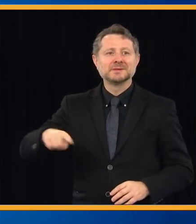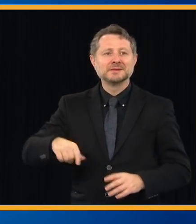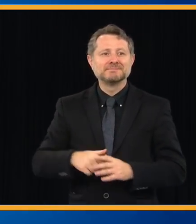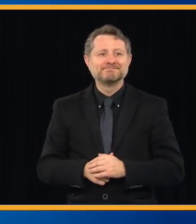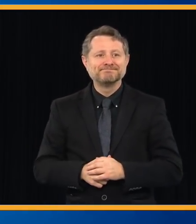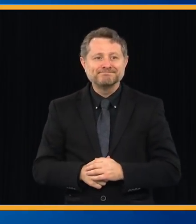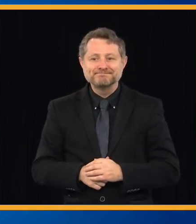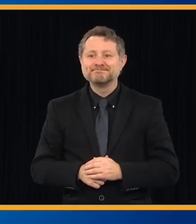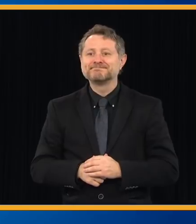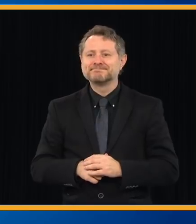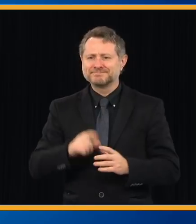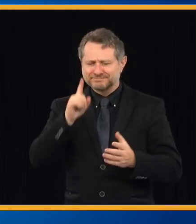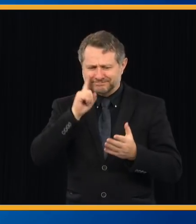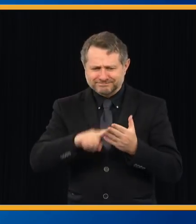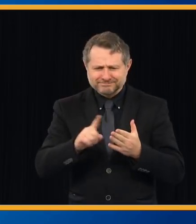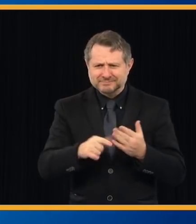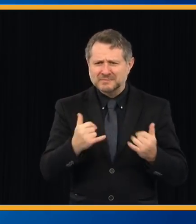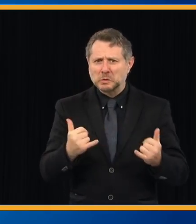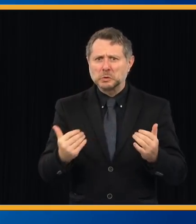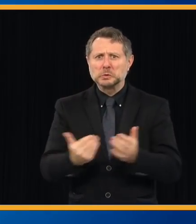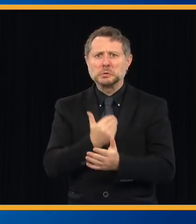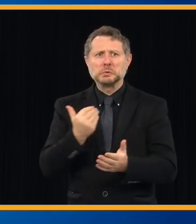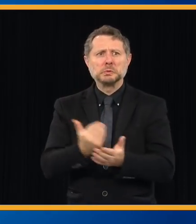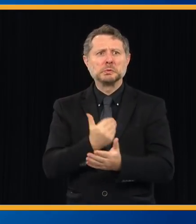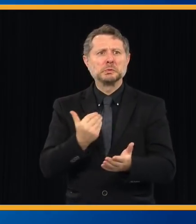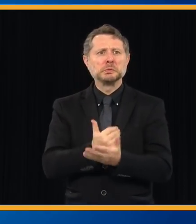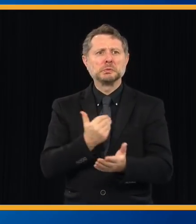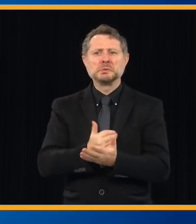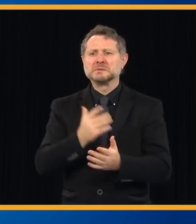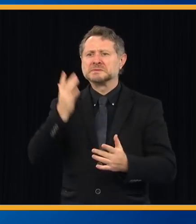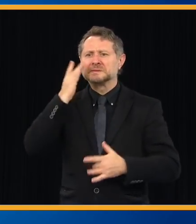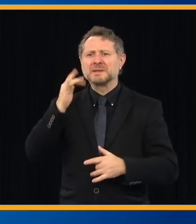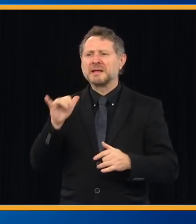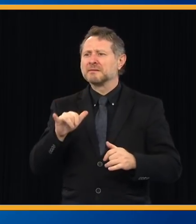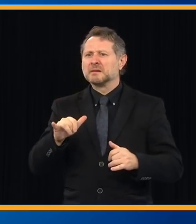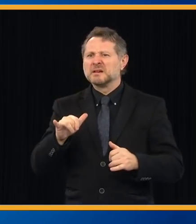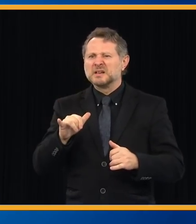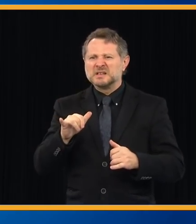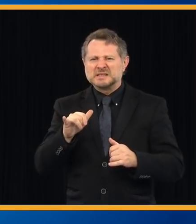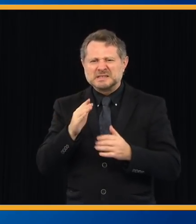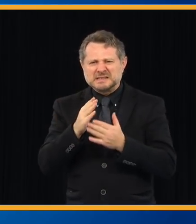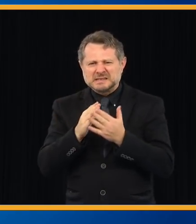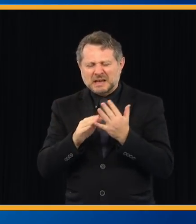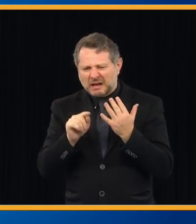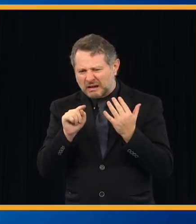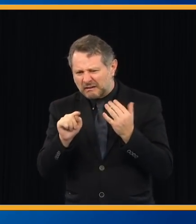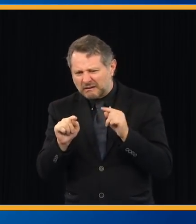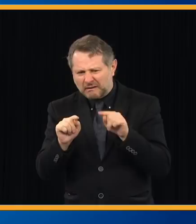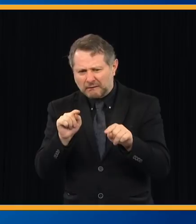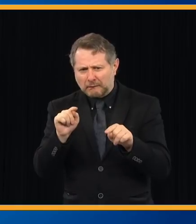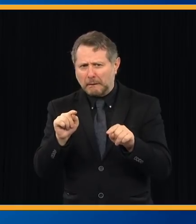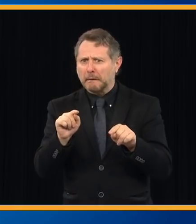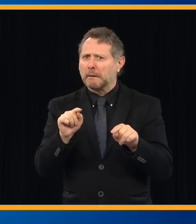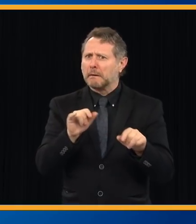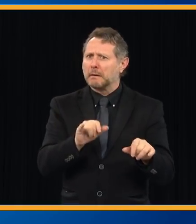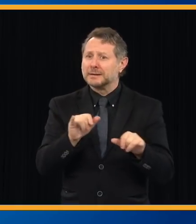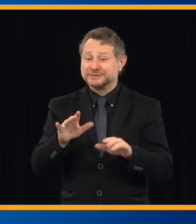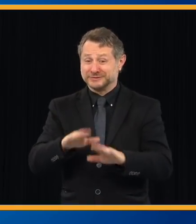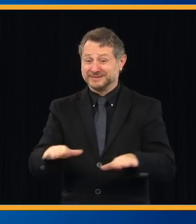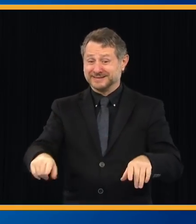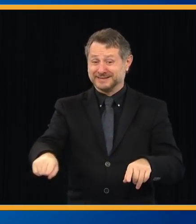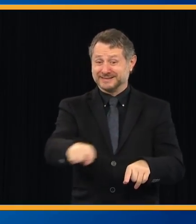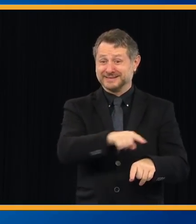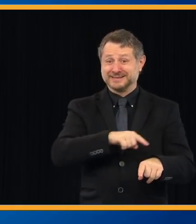just investigating now. But while rare, we're seeing some cases where children